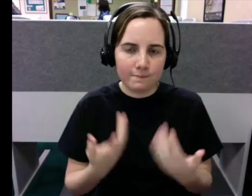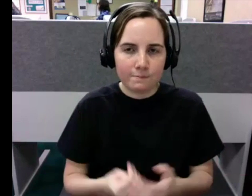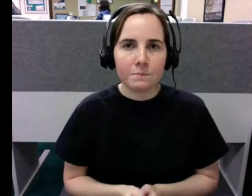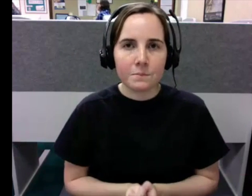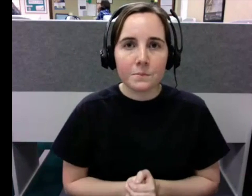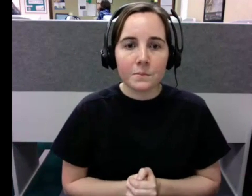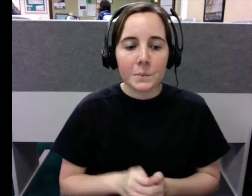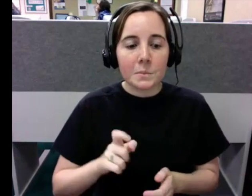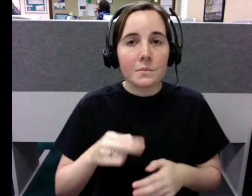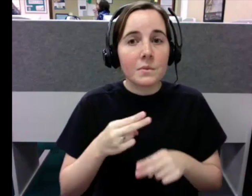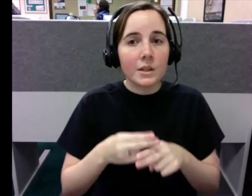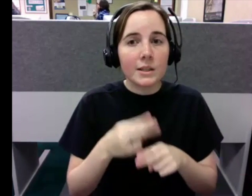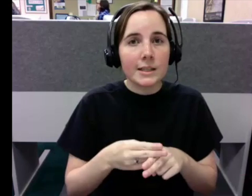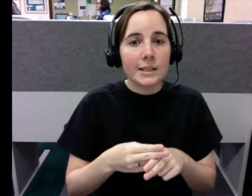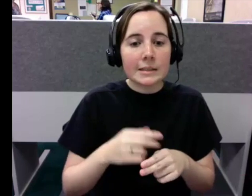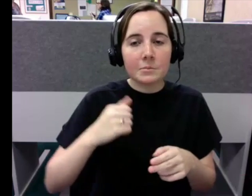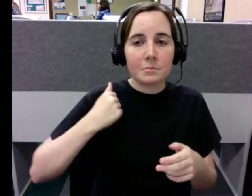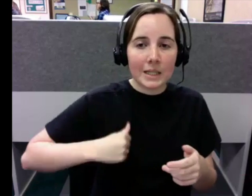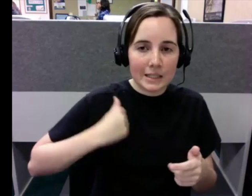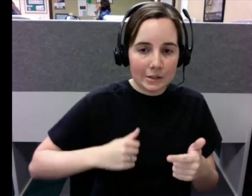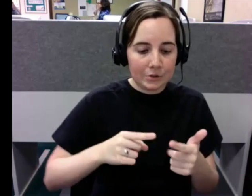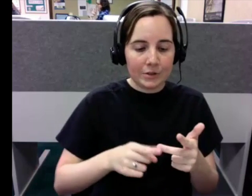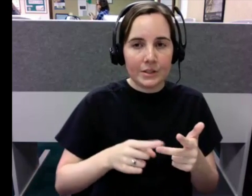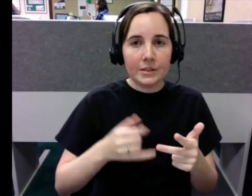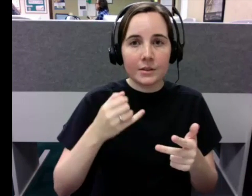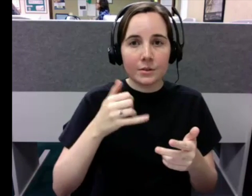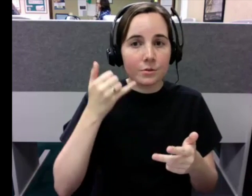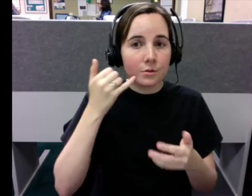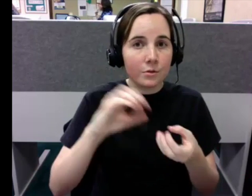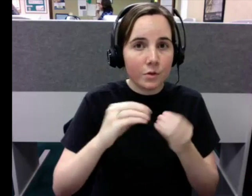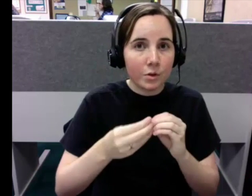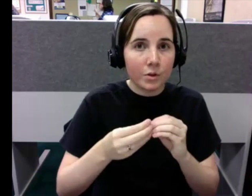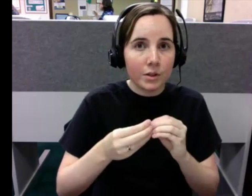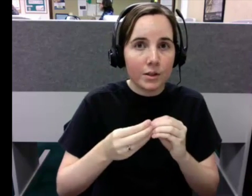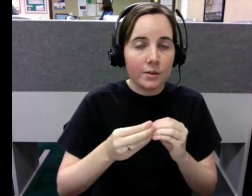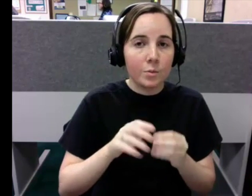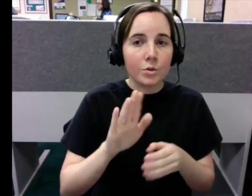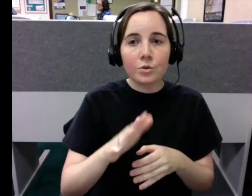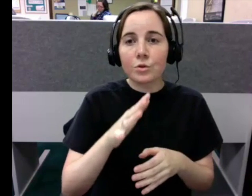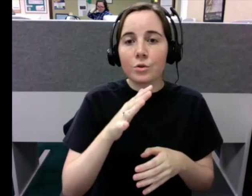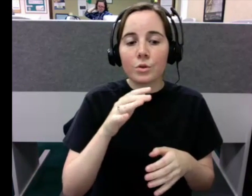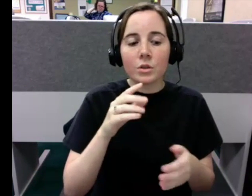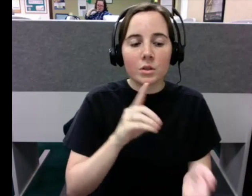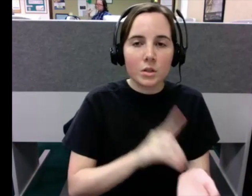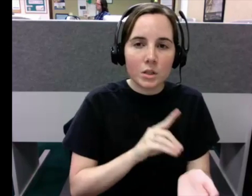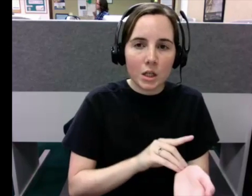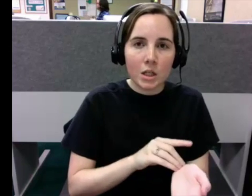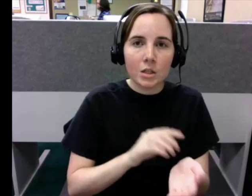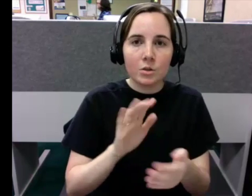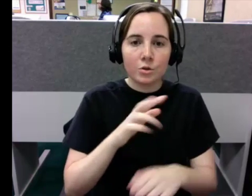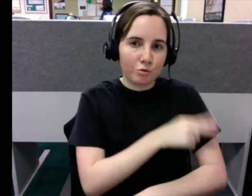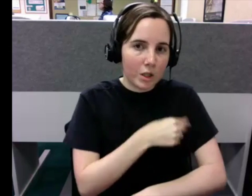The names, addresses, and telephone numbers of doctors, hospitals, and clinics that you have been to if you are applying